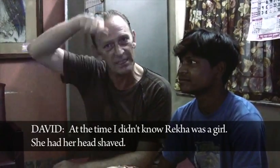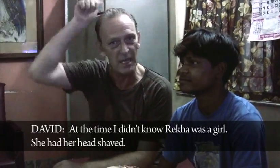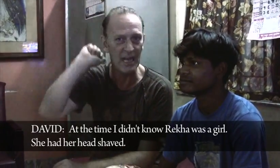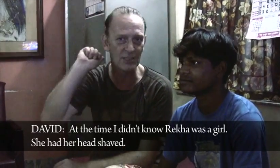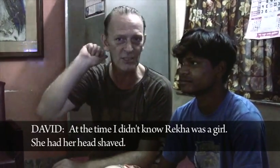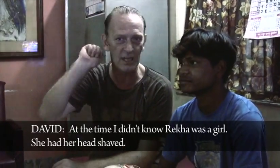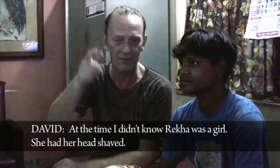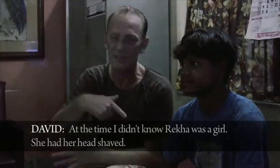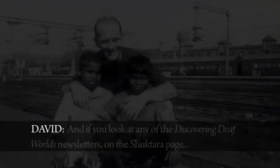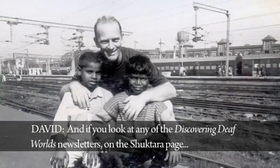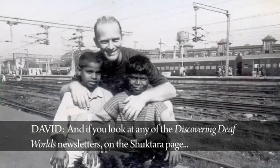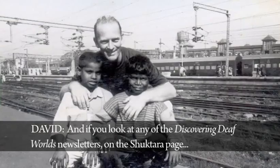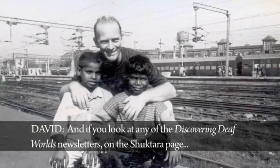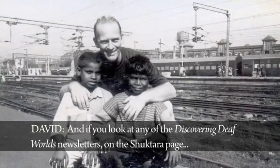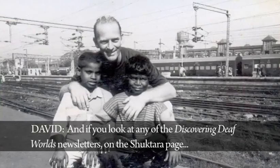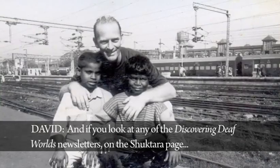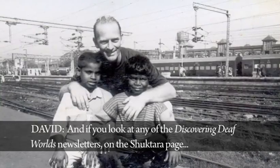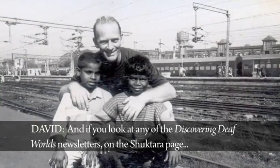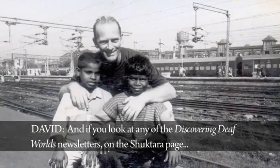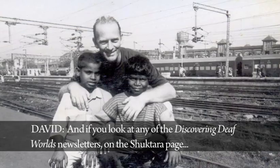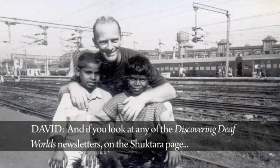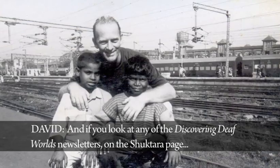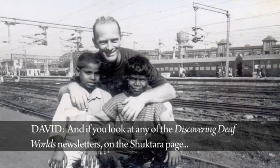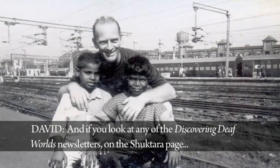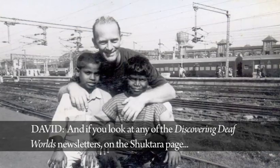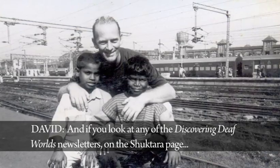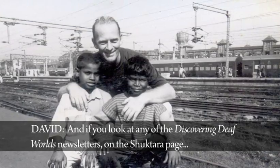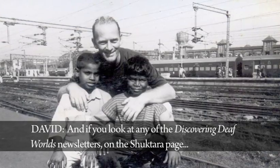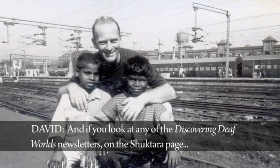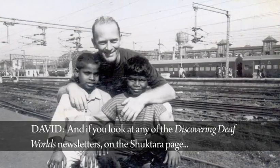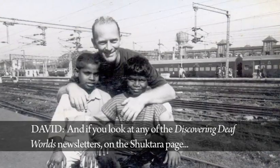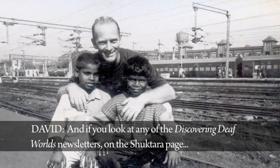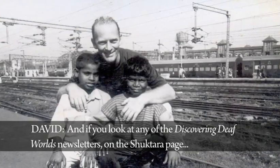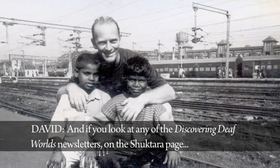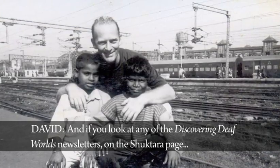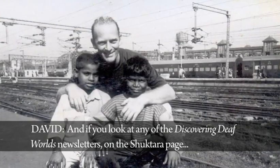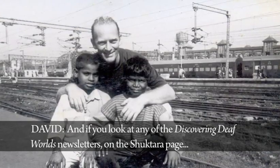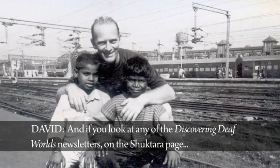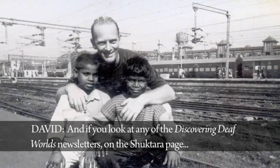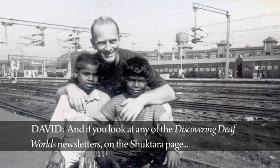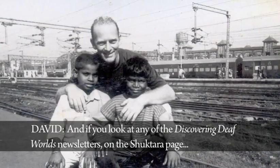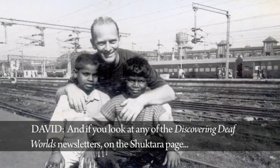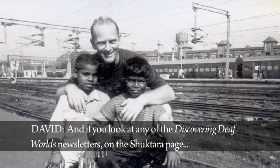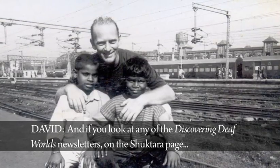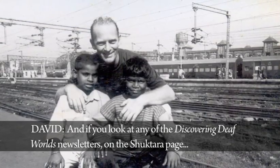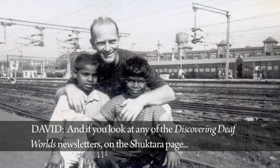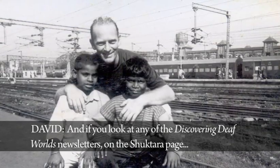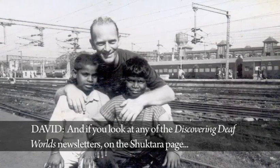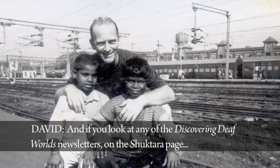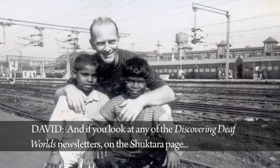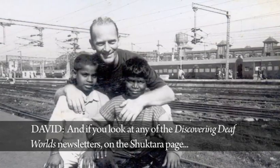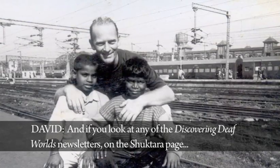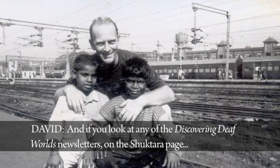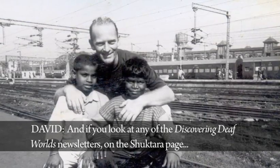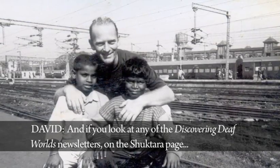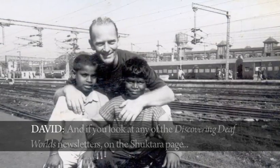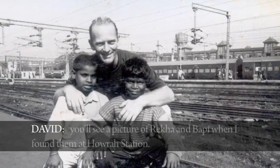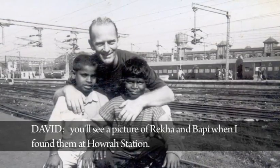head shaved. And if you look at any of the Discovering Deaf World newsletters on the Shuktara page, you will